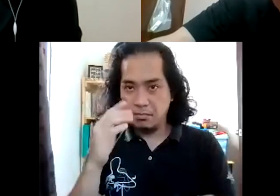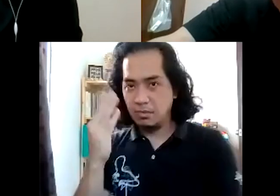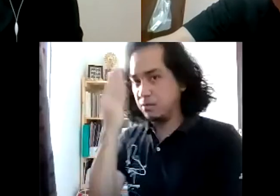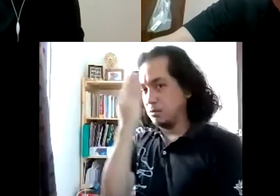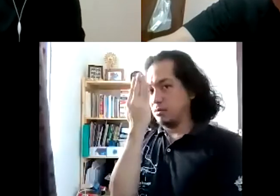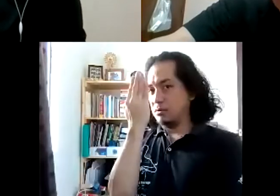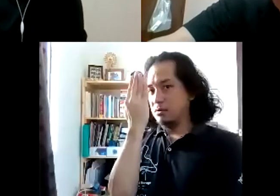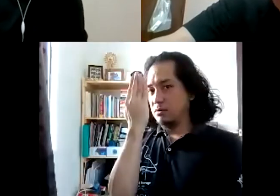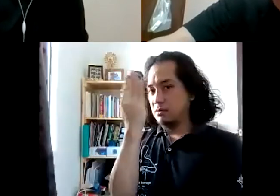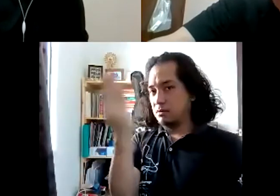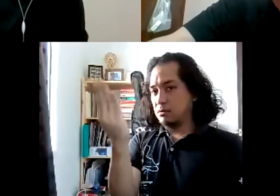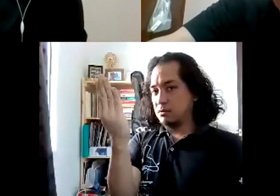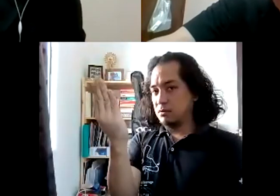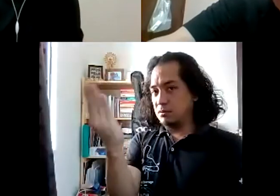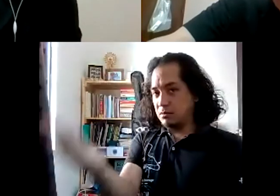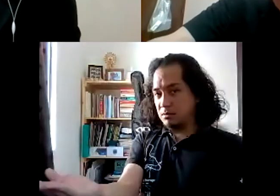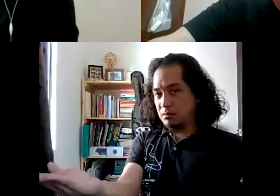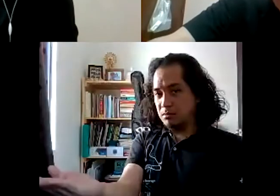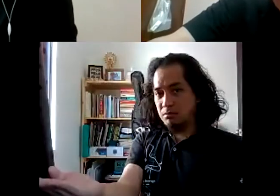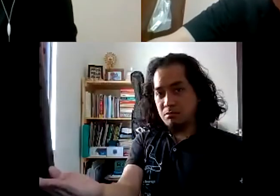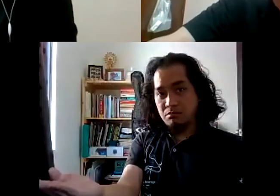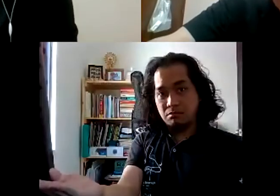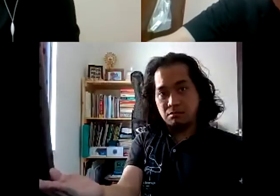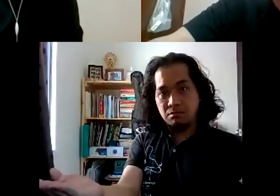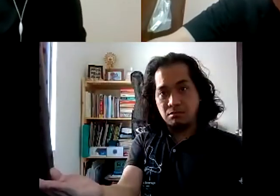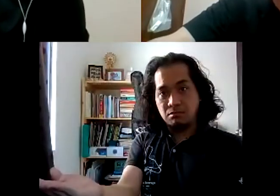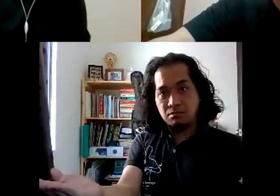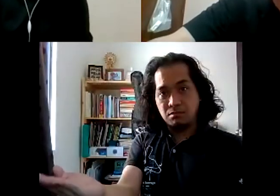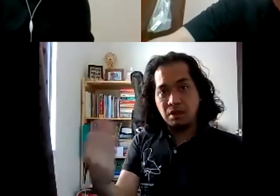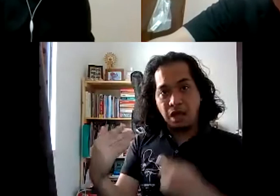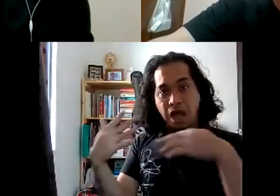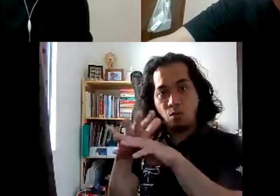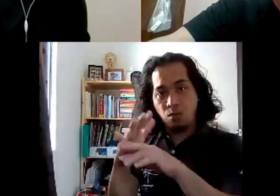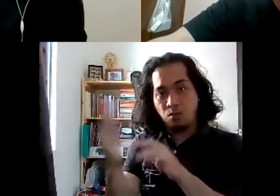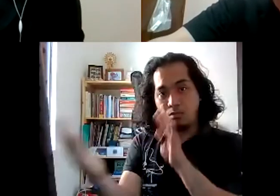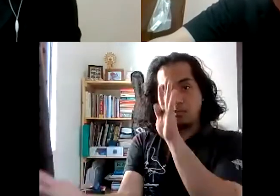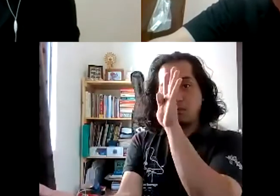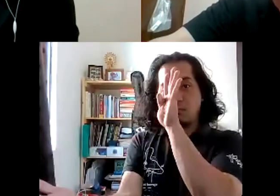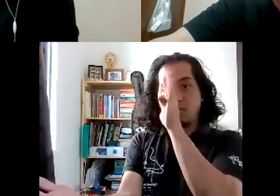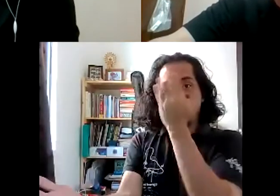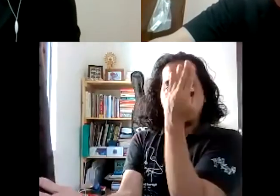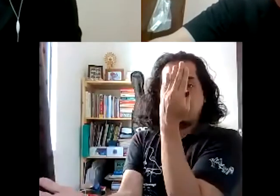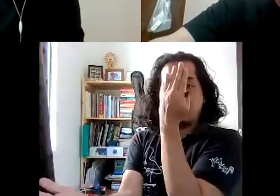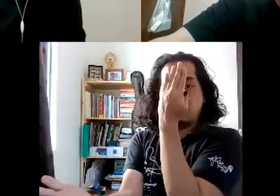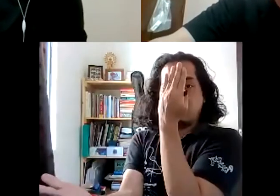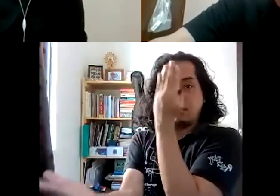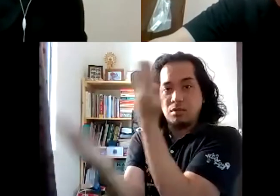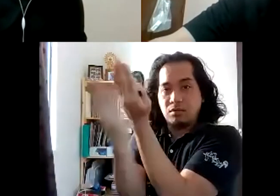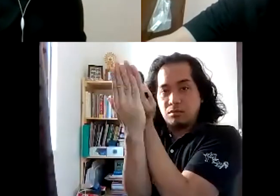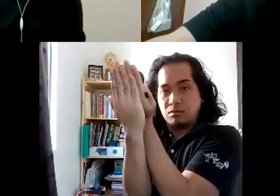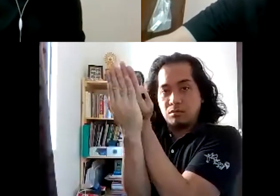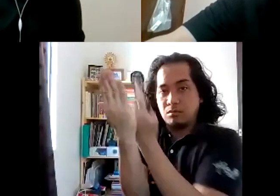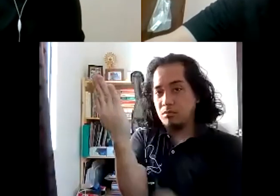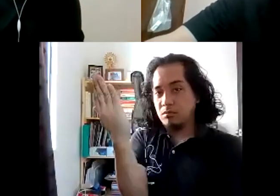right? So then that could be what we put down in the analysis, right? It's between